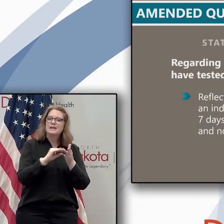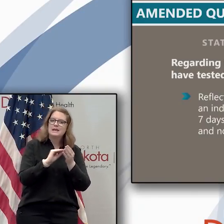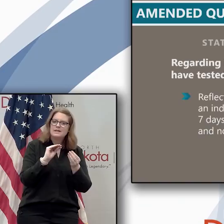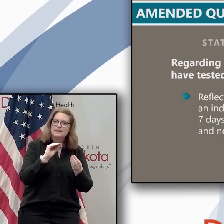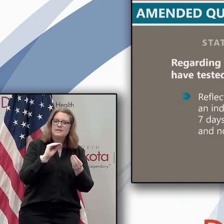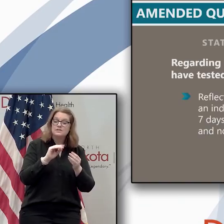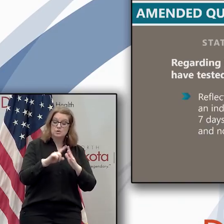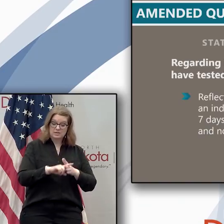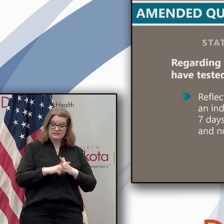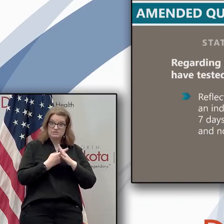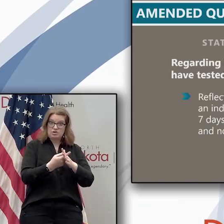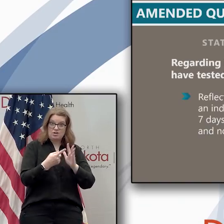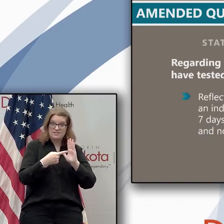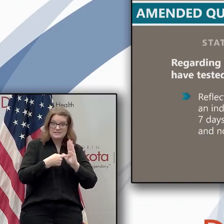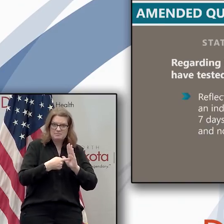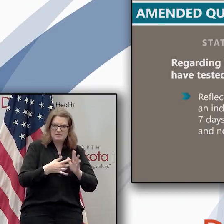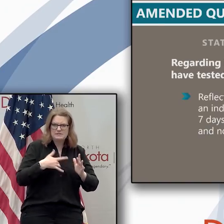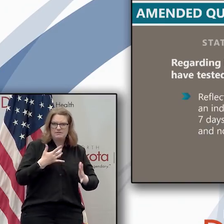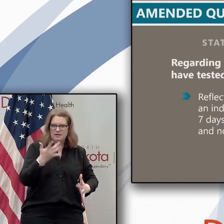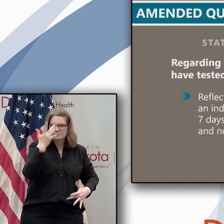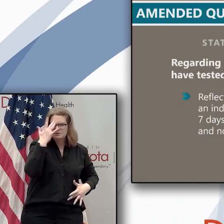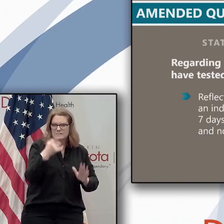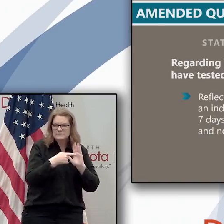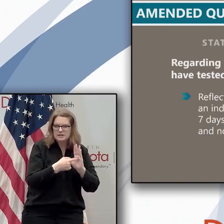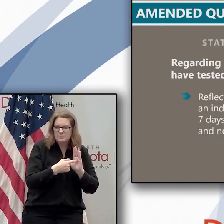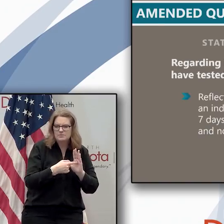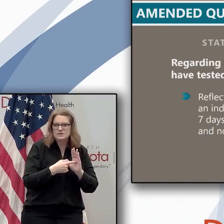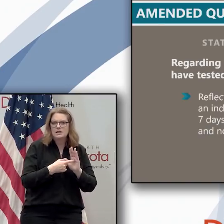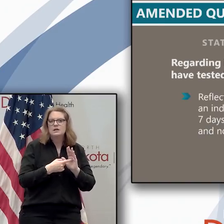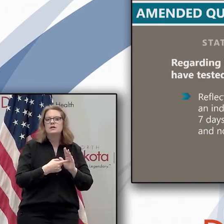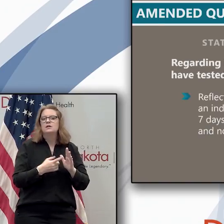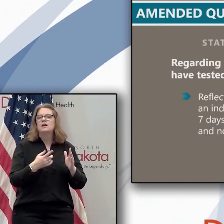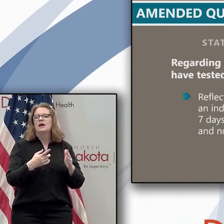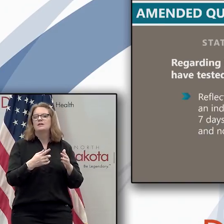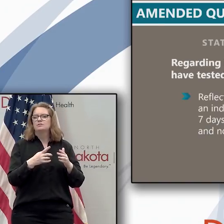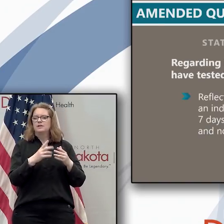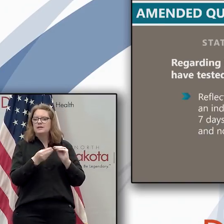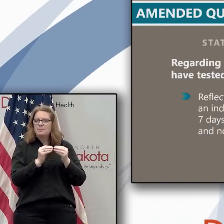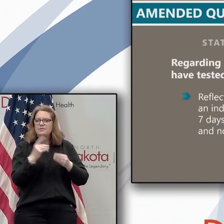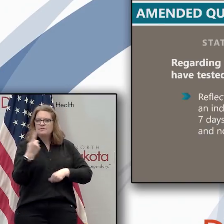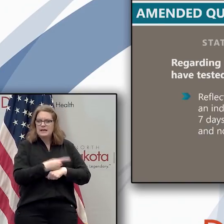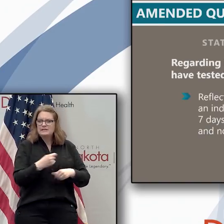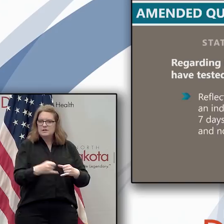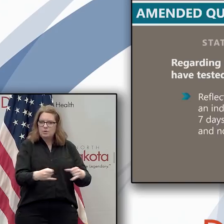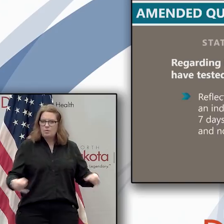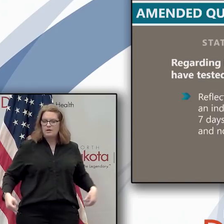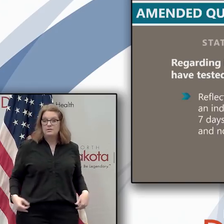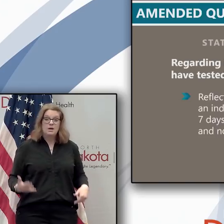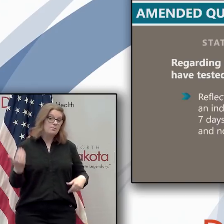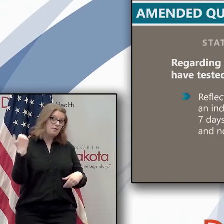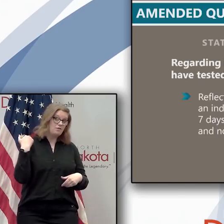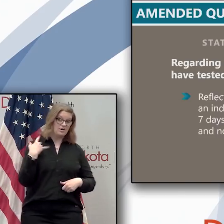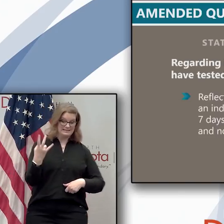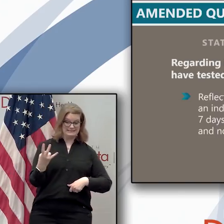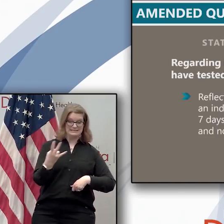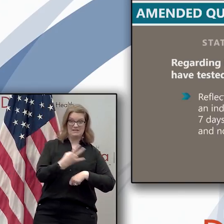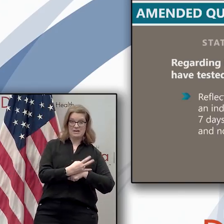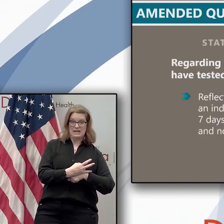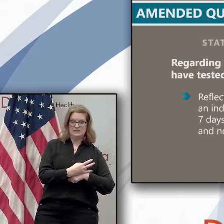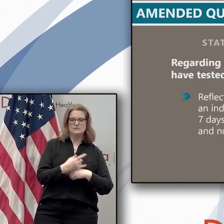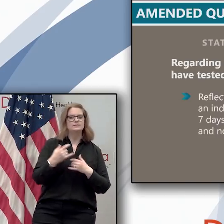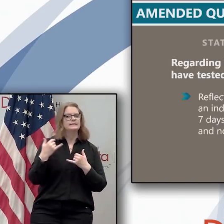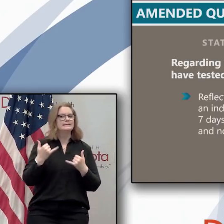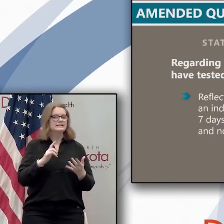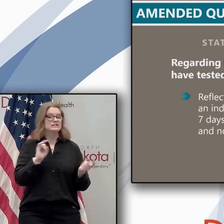after the onset of symptoms. And the previous CDC guidance was 7 days. That's been updated to